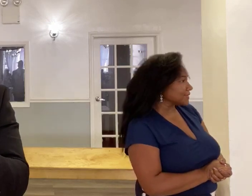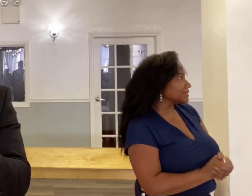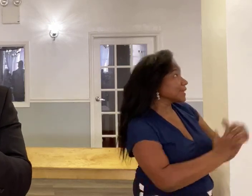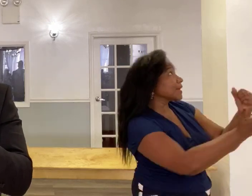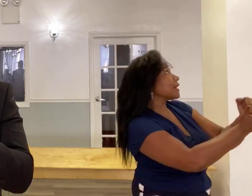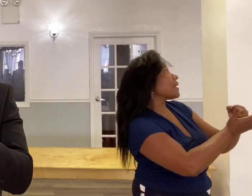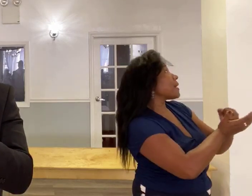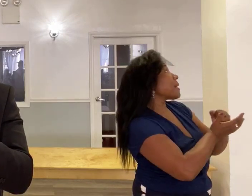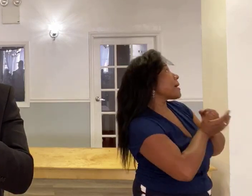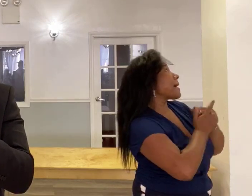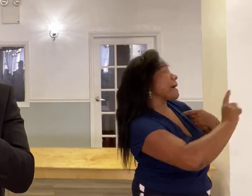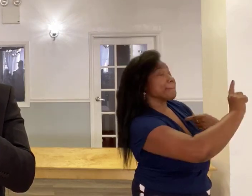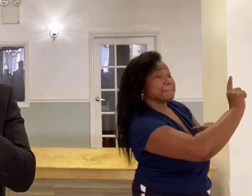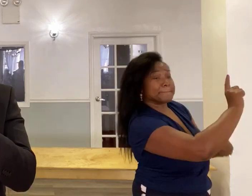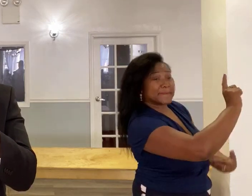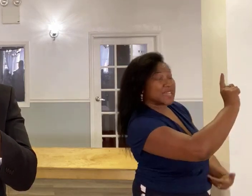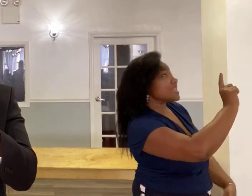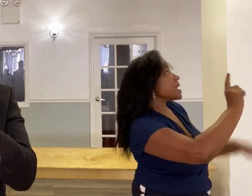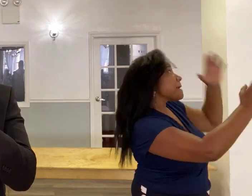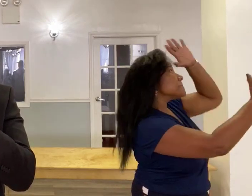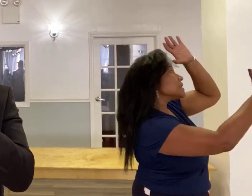Help me.